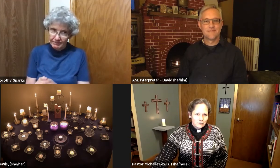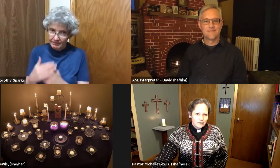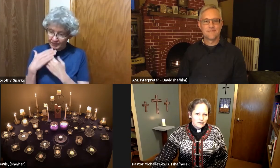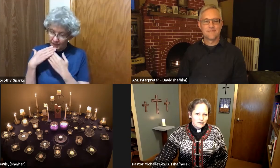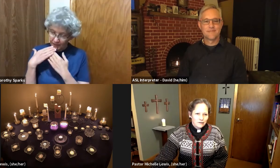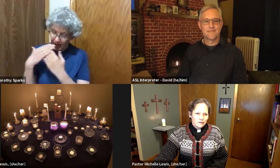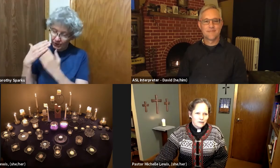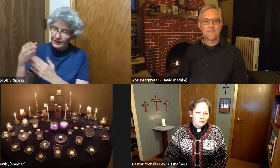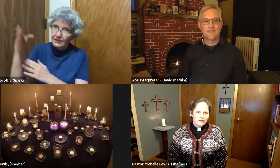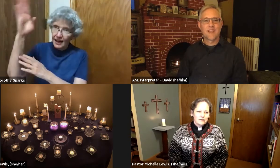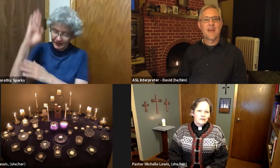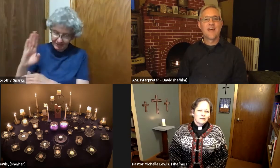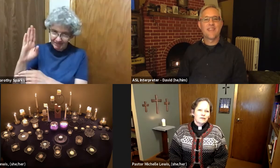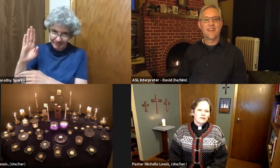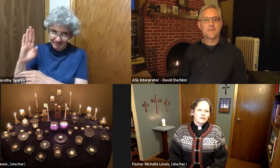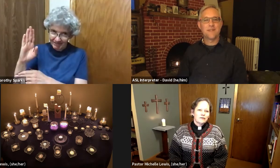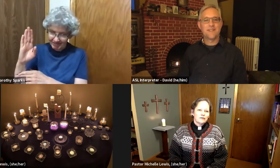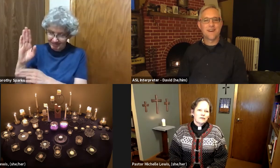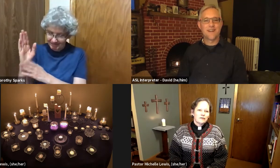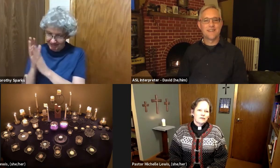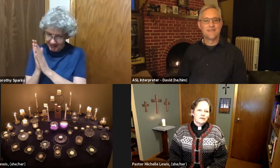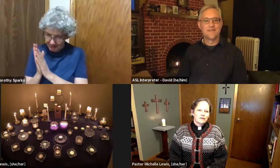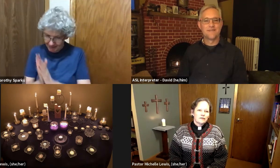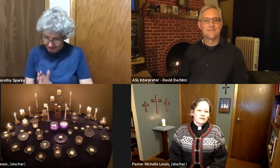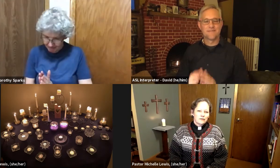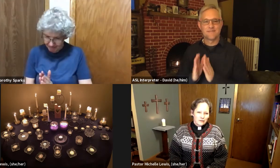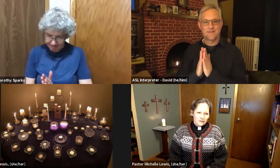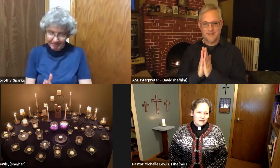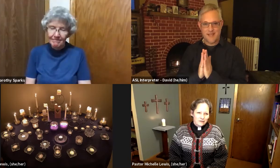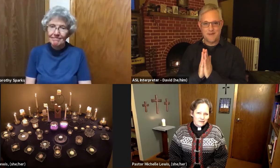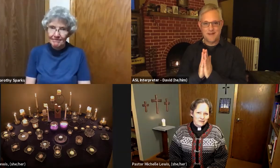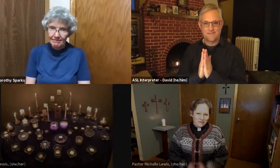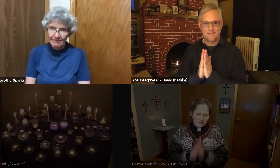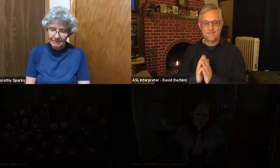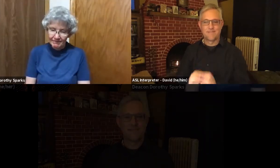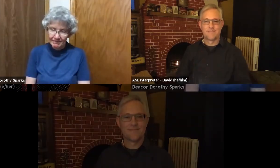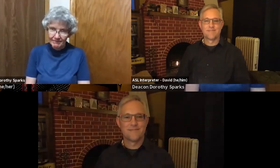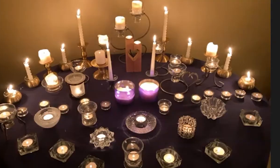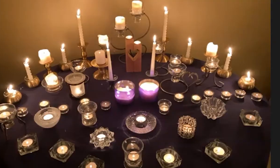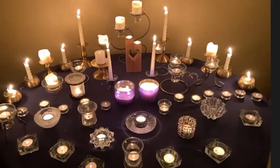Thanks be to God. Amen.